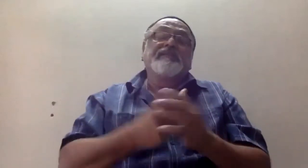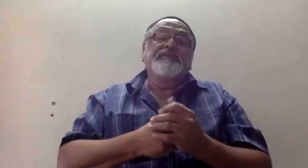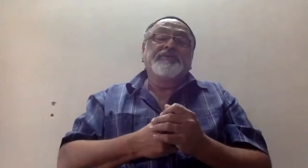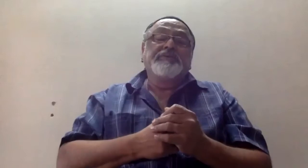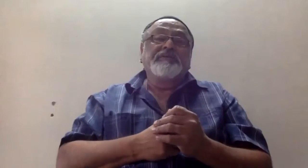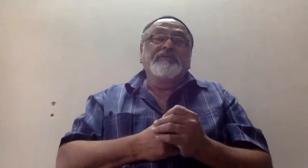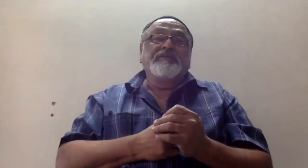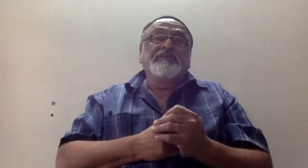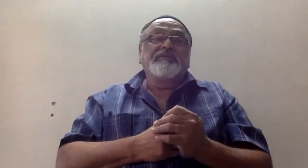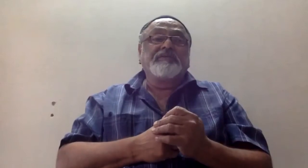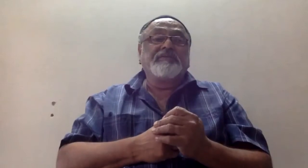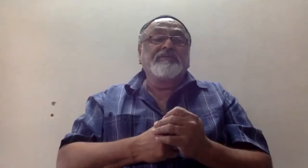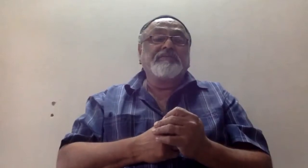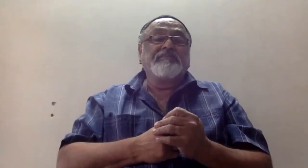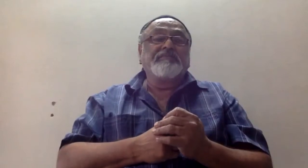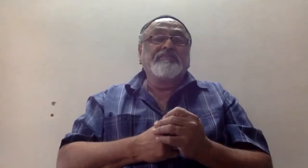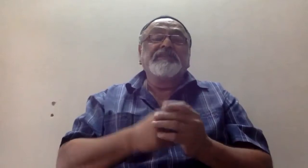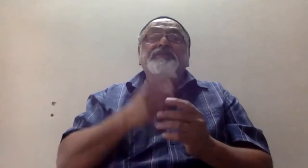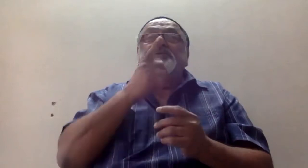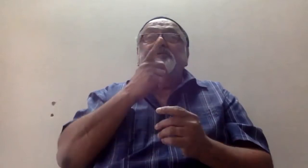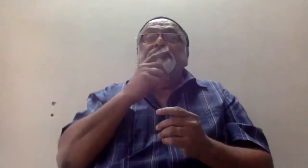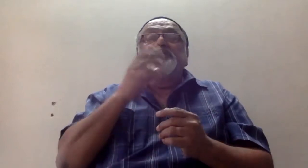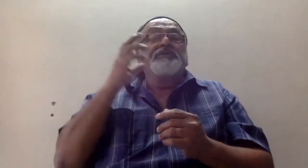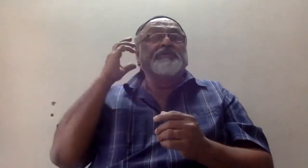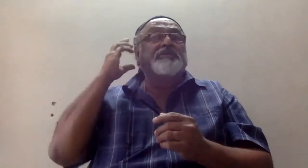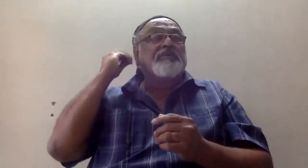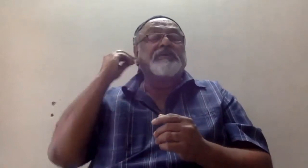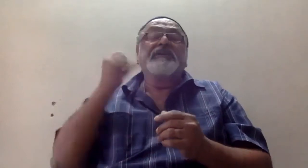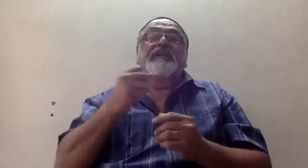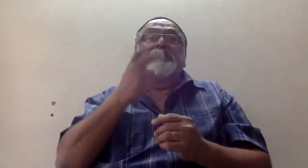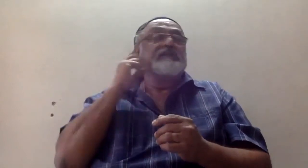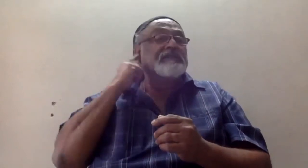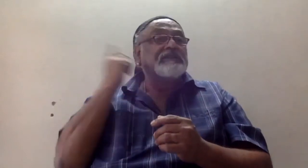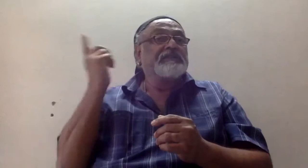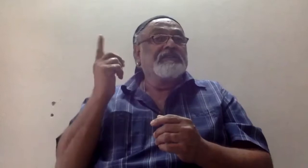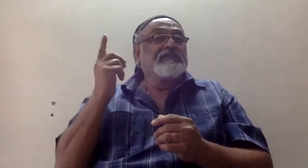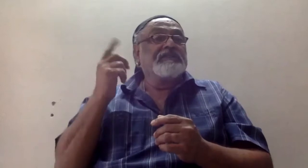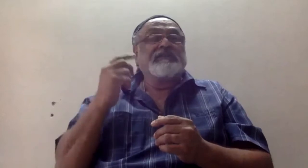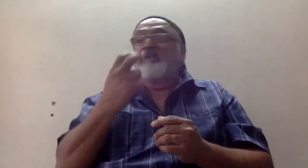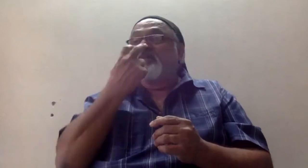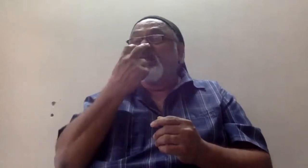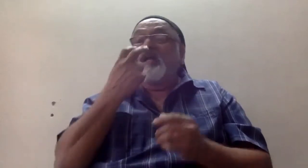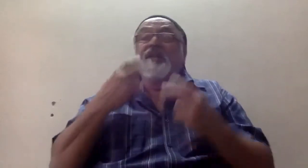it, and they could benefit from this. Blind lawyers and litigants can actually benefit from it. General public can also benefit